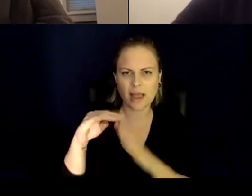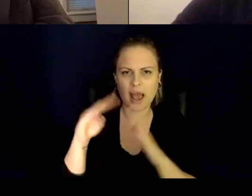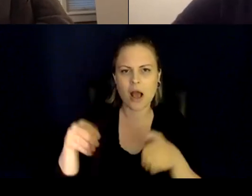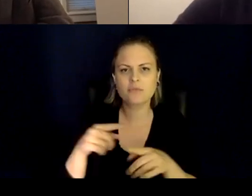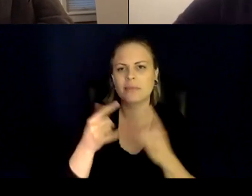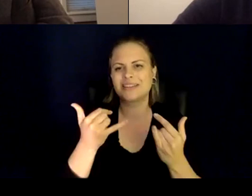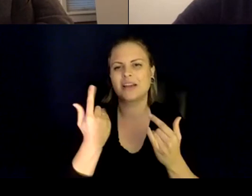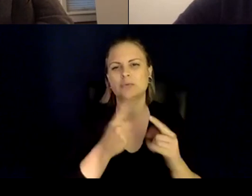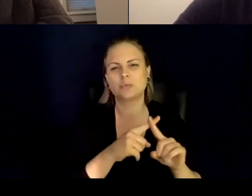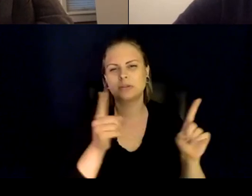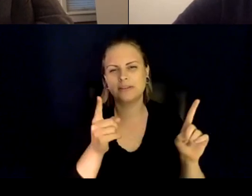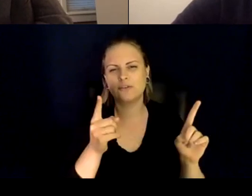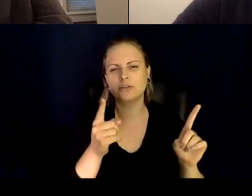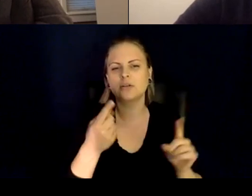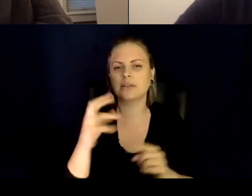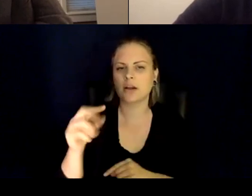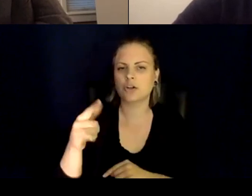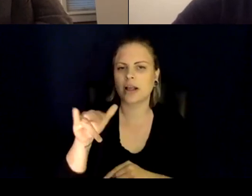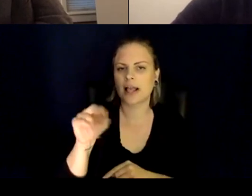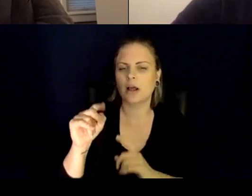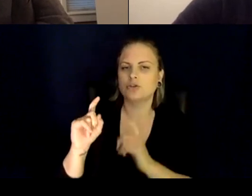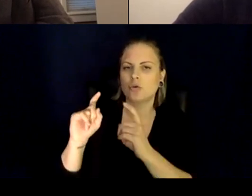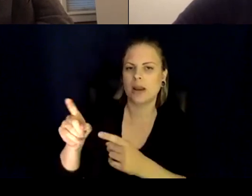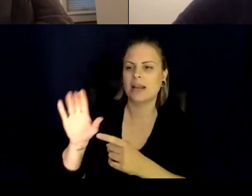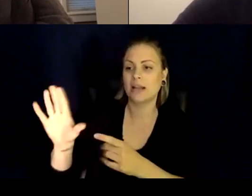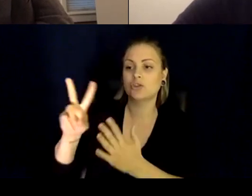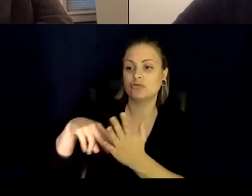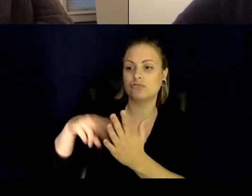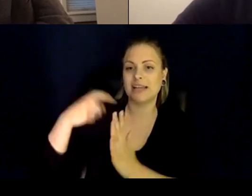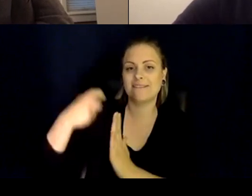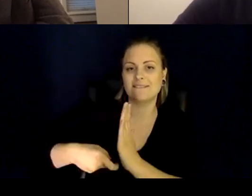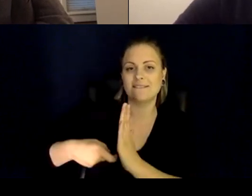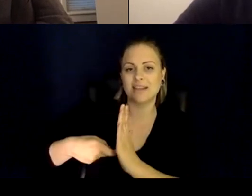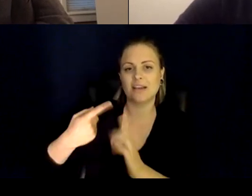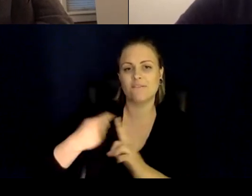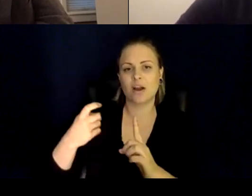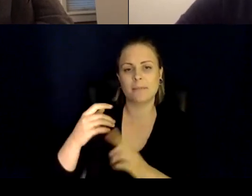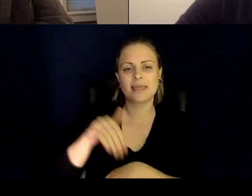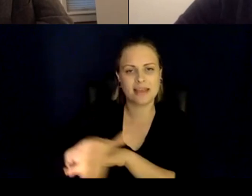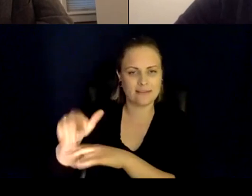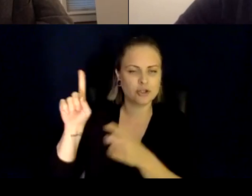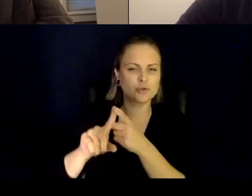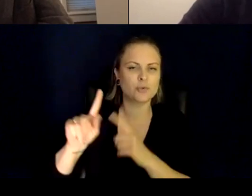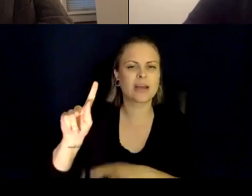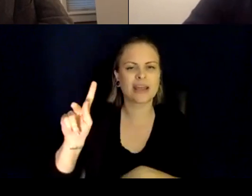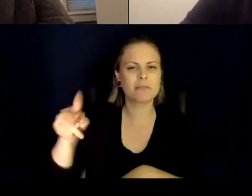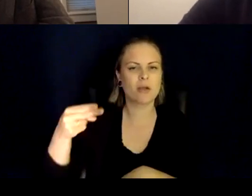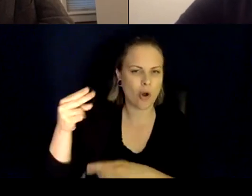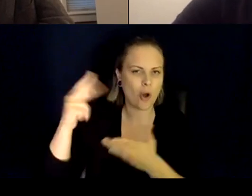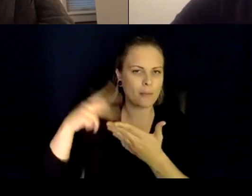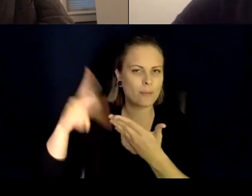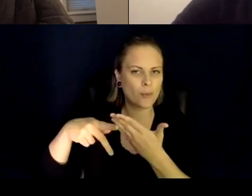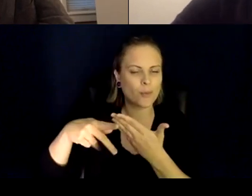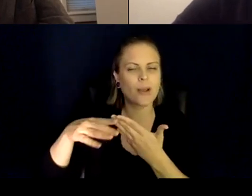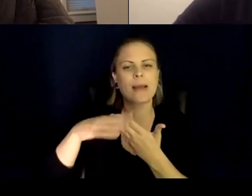Dr. Gillin has very kindly donated his reading fee from the evening to the Kiplin Hall program, and